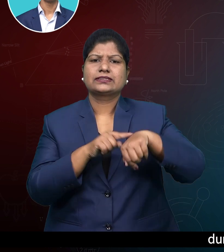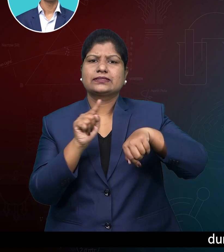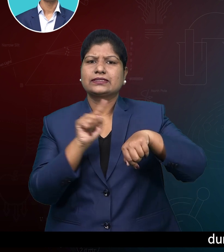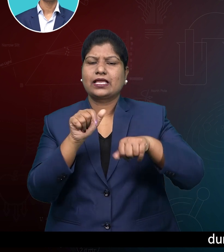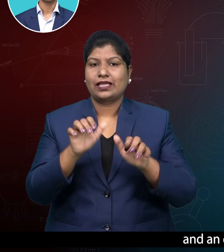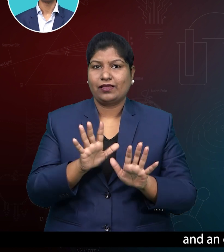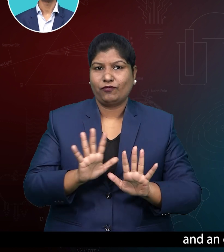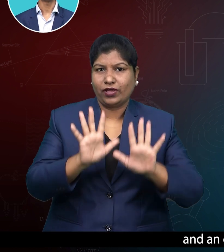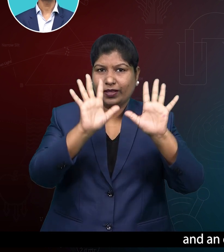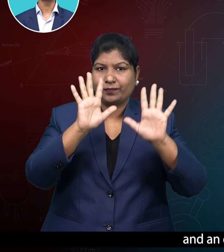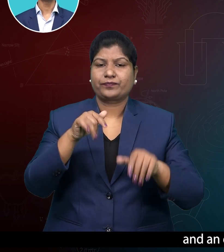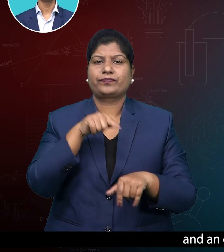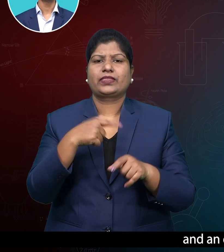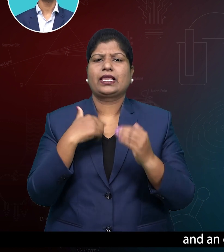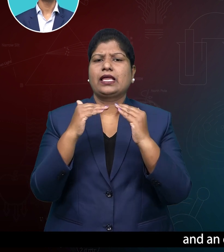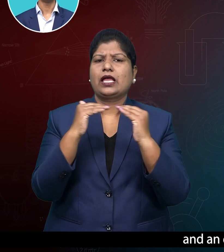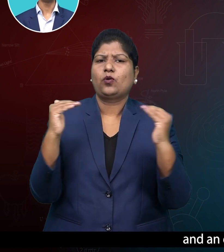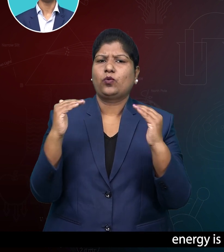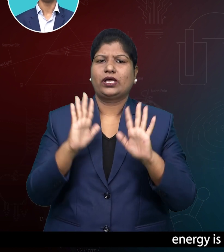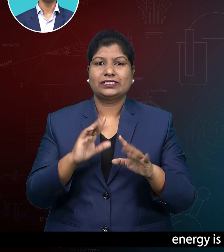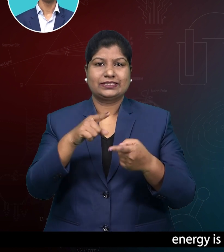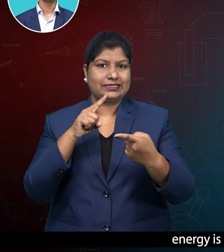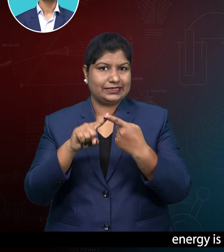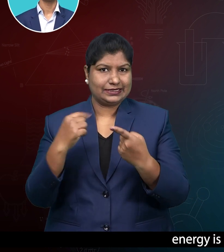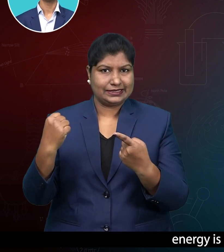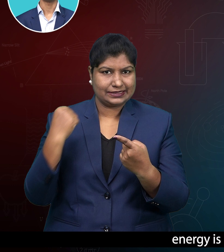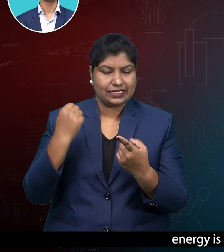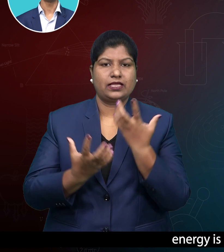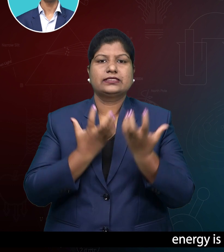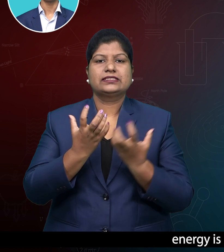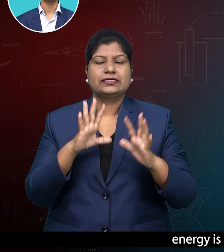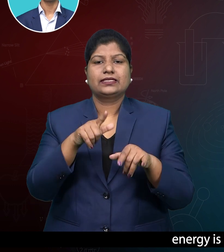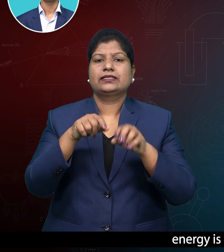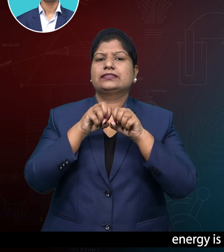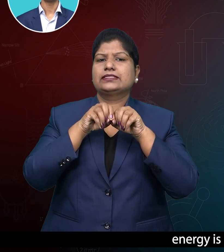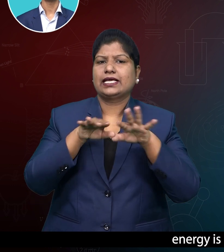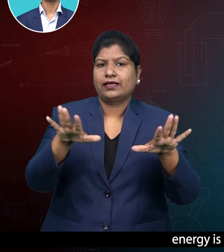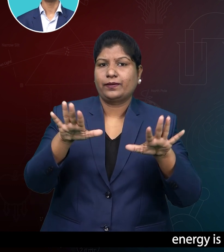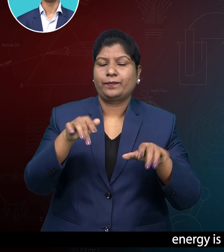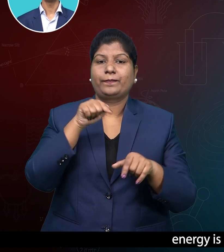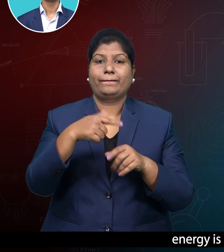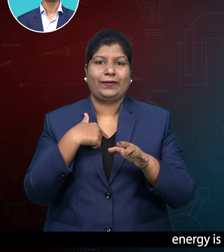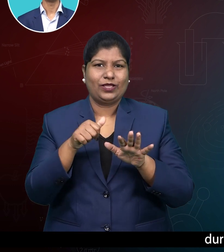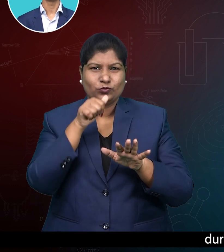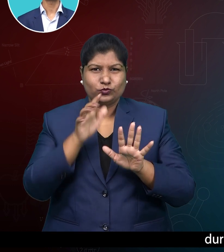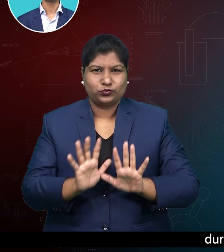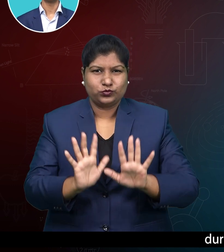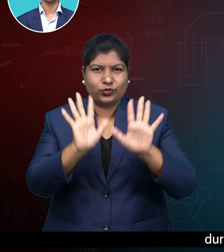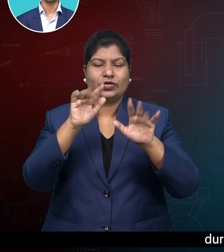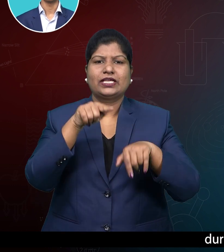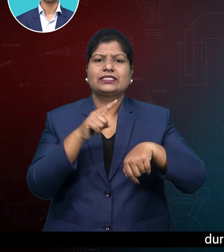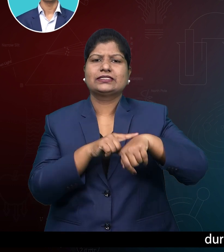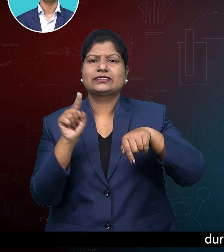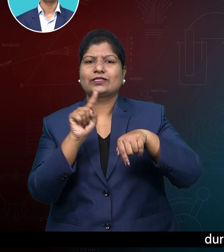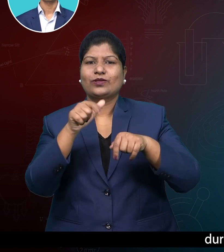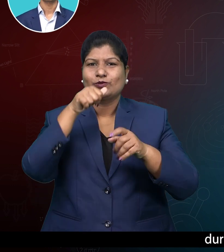vaporization, and an equal amount of heat energy is liberated by the vapor during